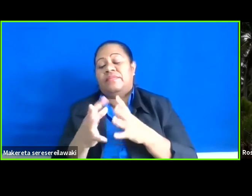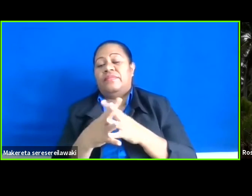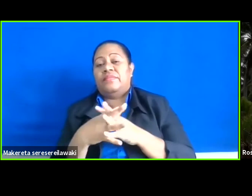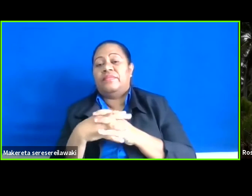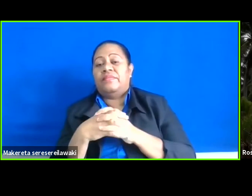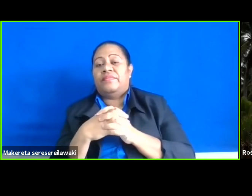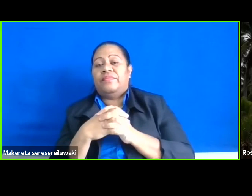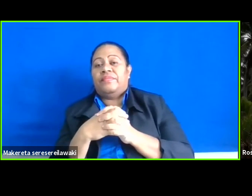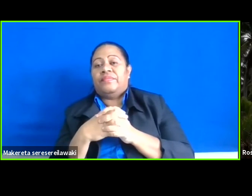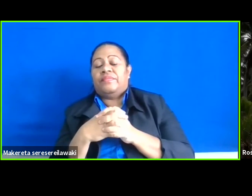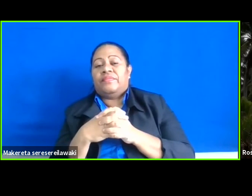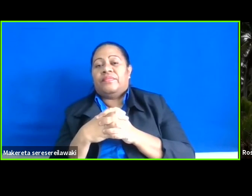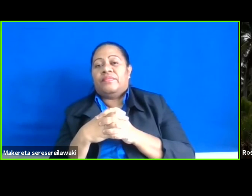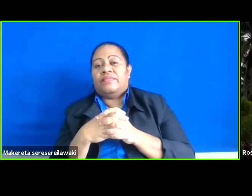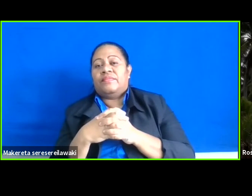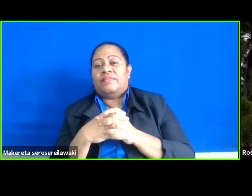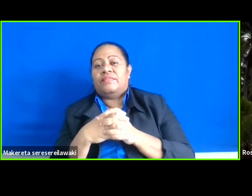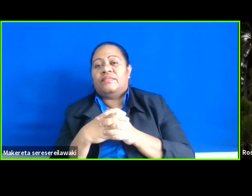responding